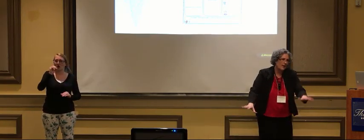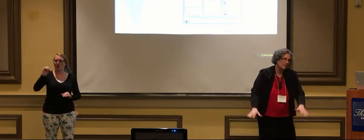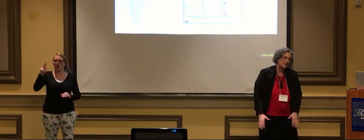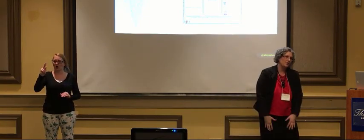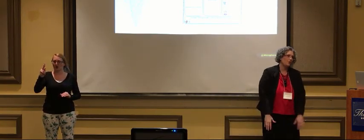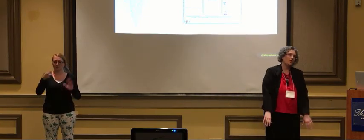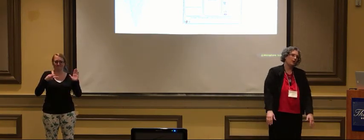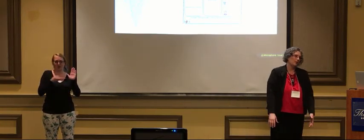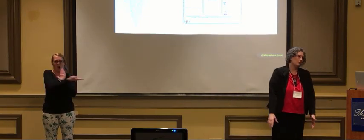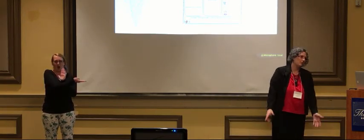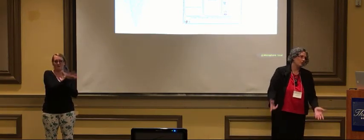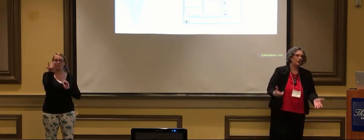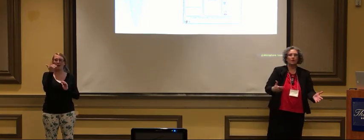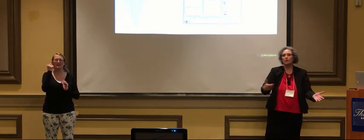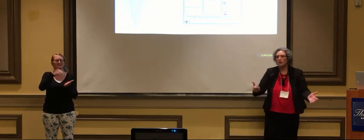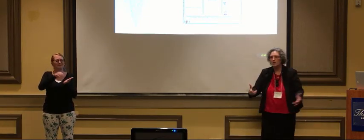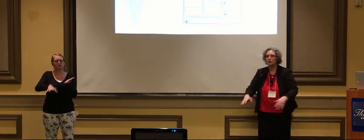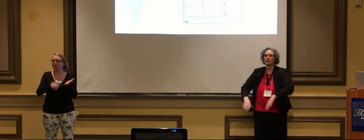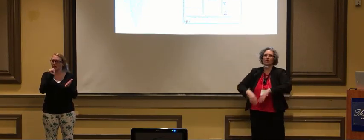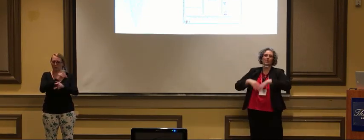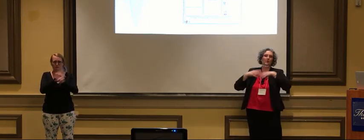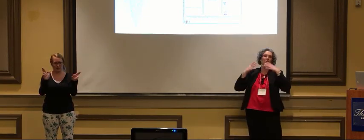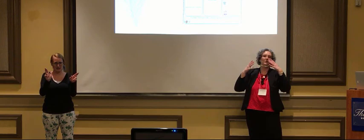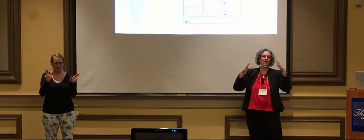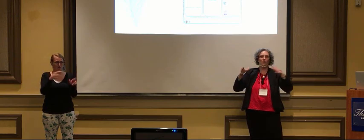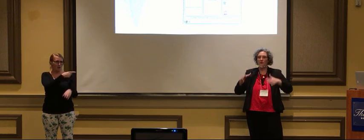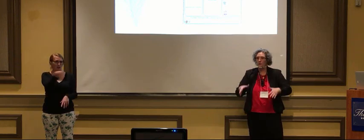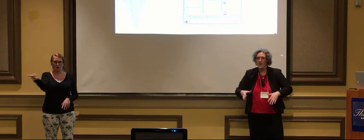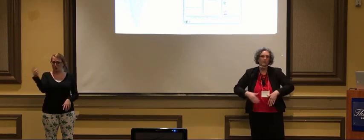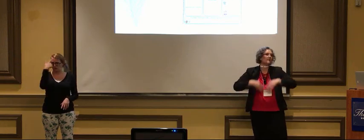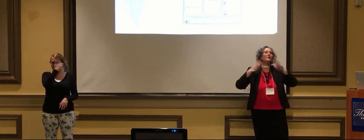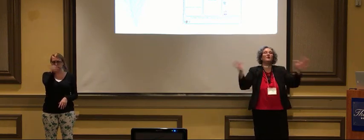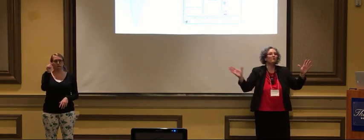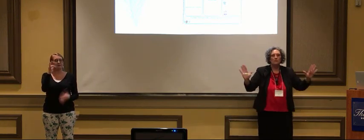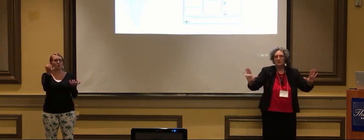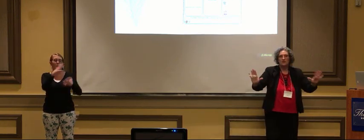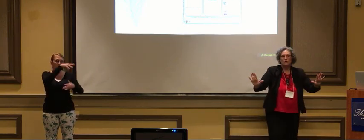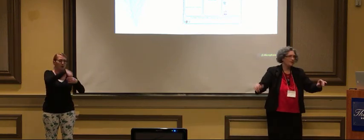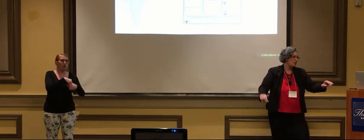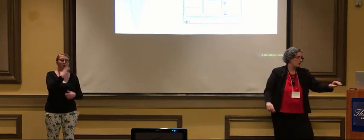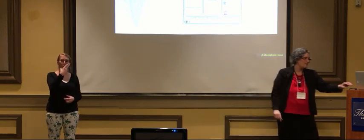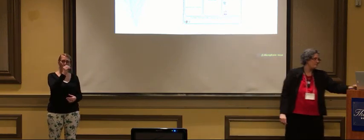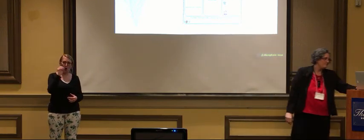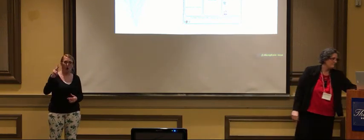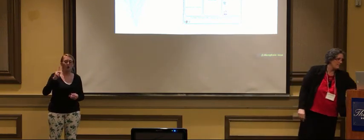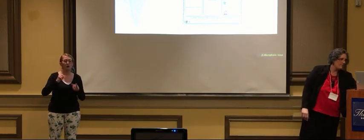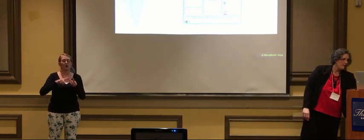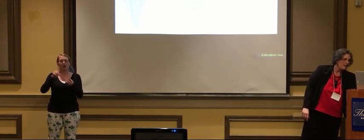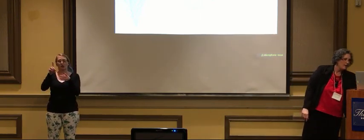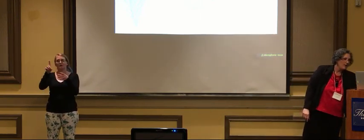how many elements you want to include. You want to include hooks, you want to include descriptive words. It's your decision.